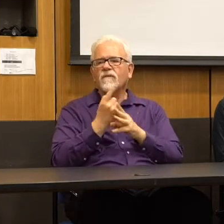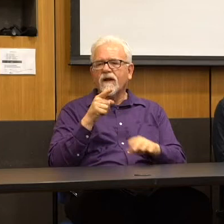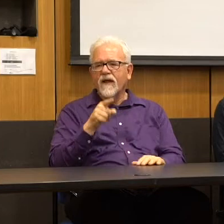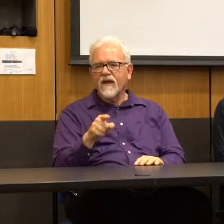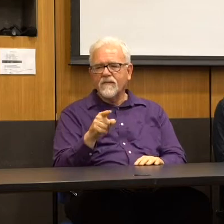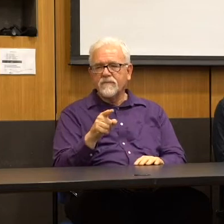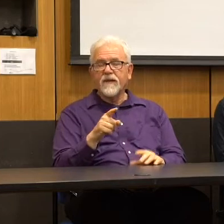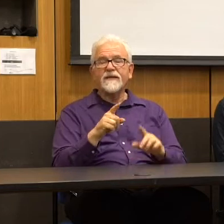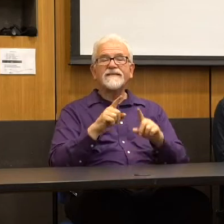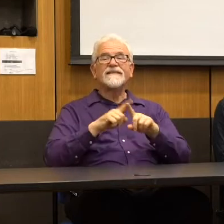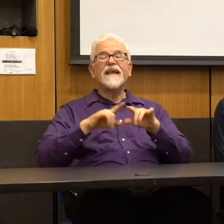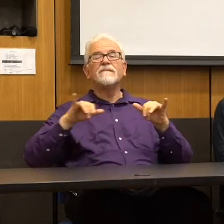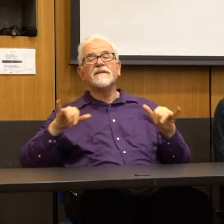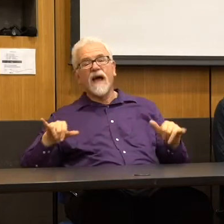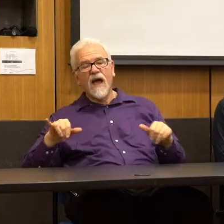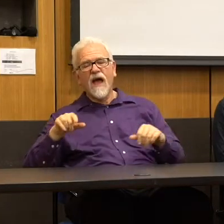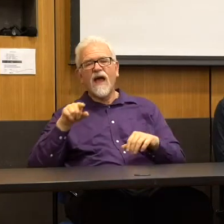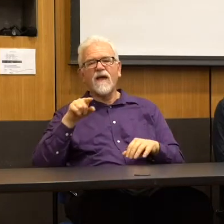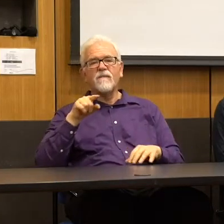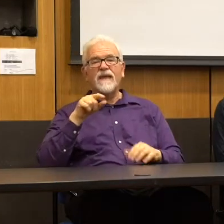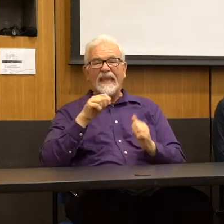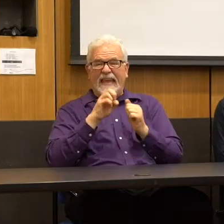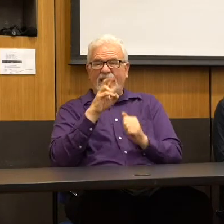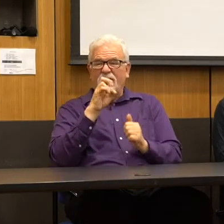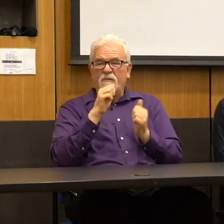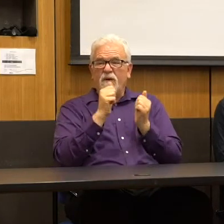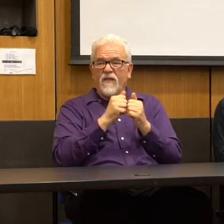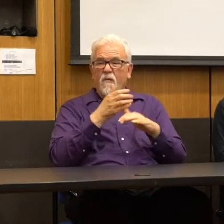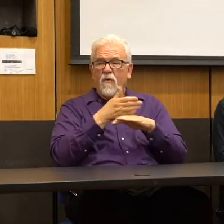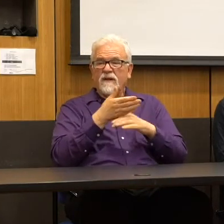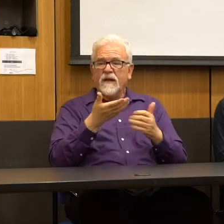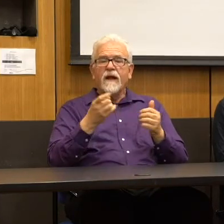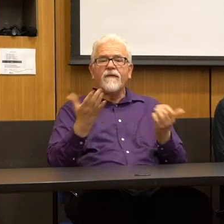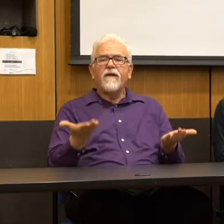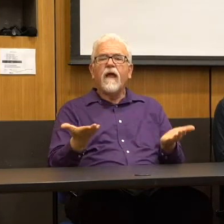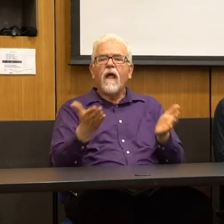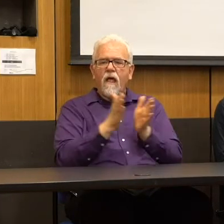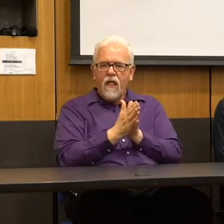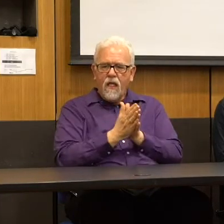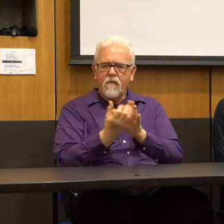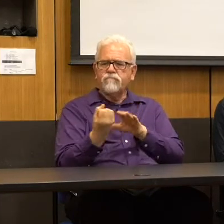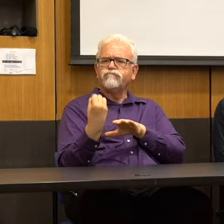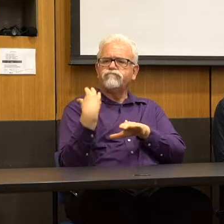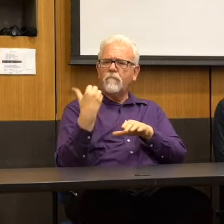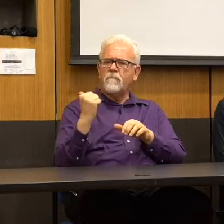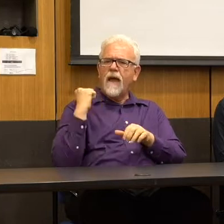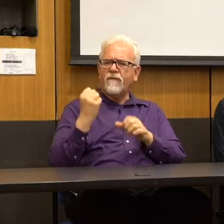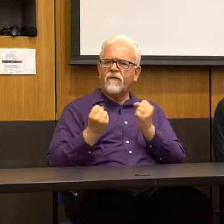same time, though, he found even with this, when he would collapse it, put it into the back of his car,